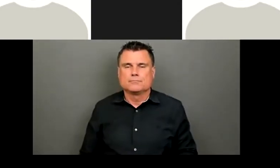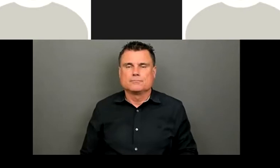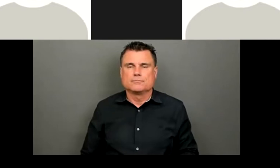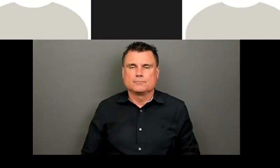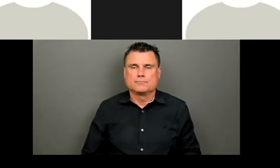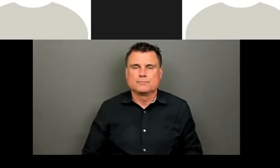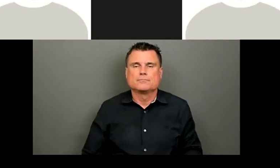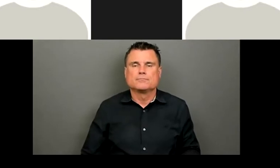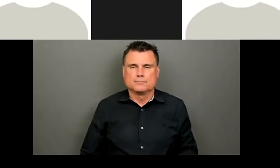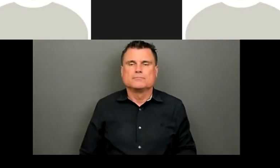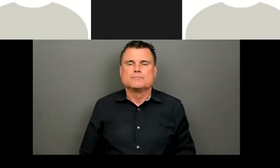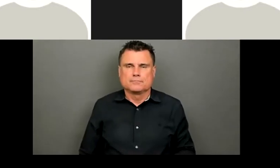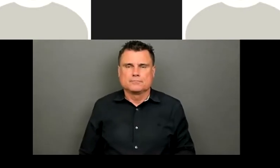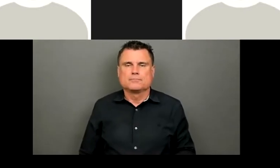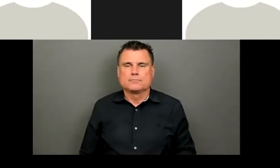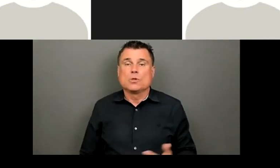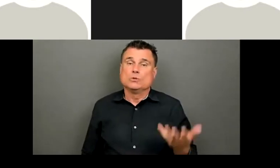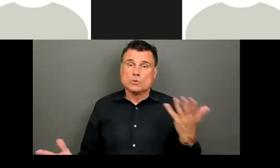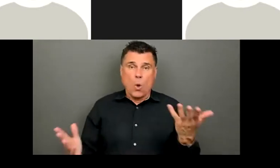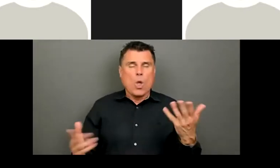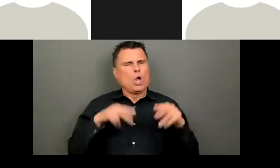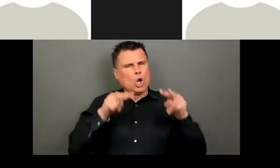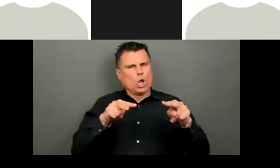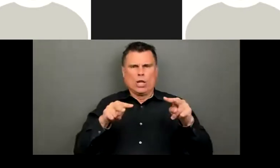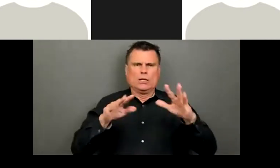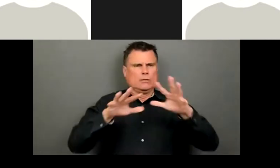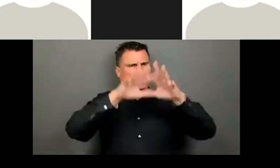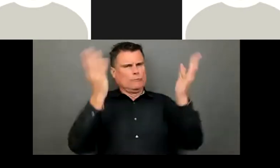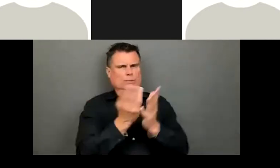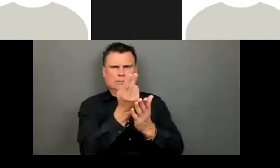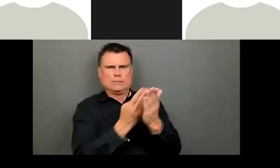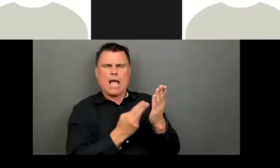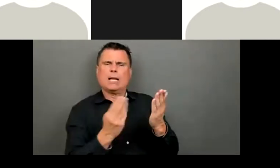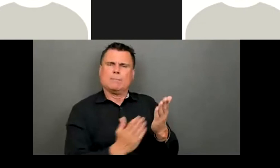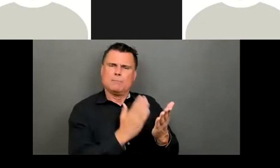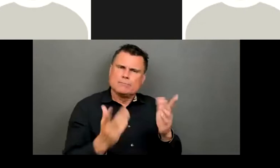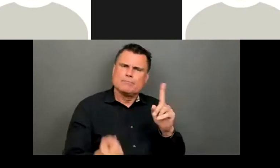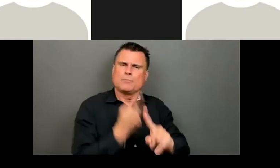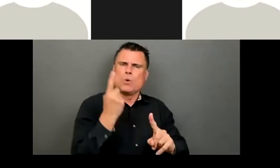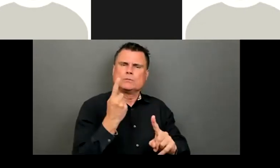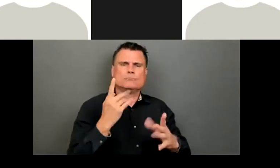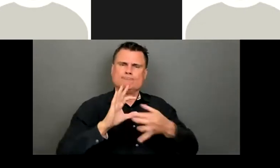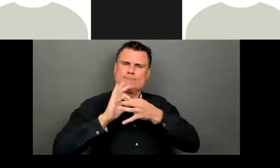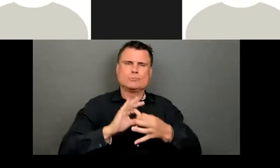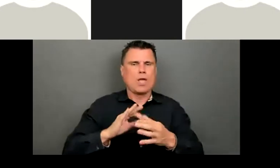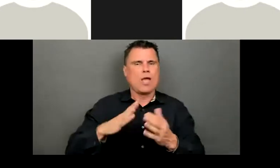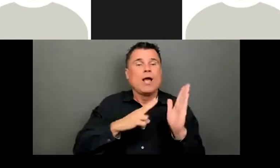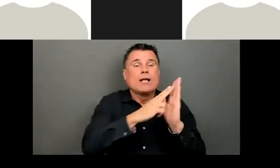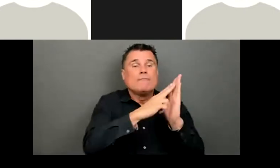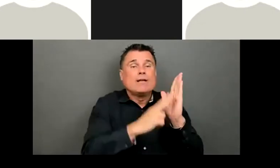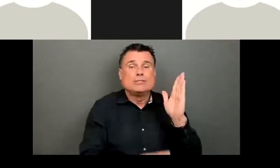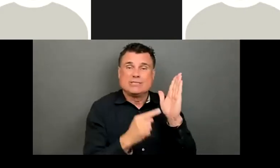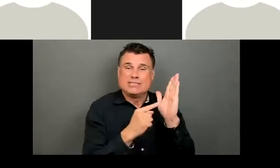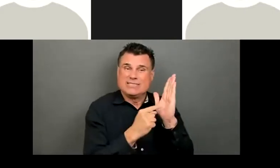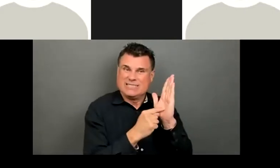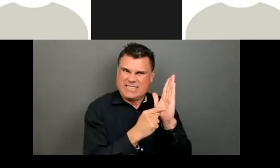to embed into something like the Humanitarian Connectivity Charter, where we're really working in partnership with